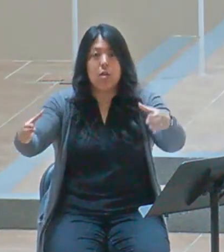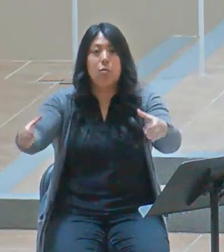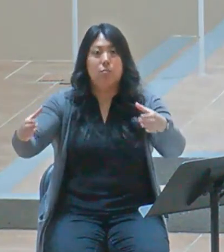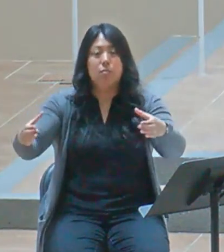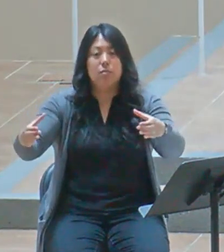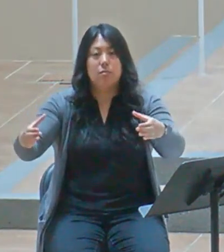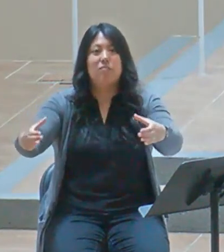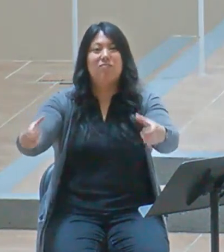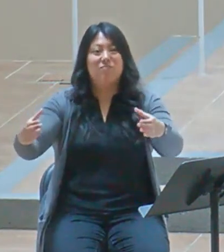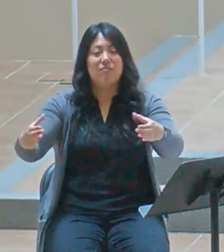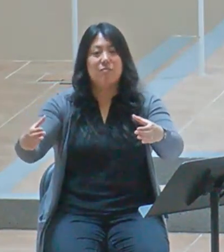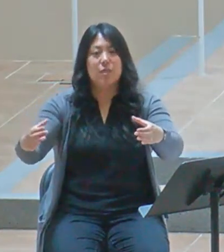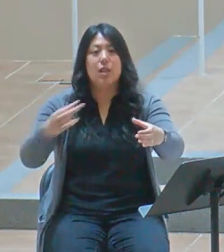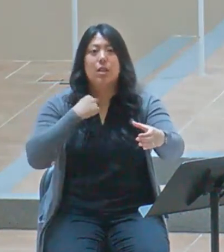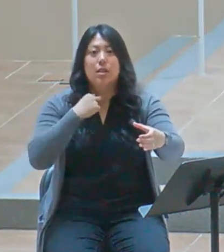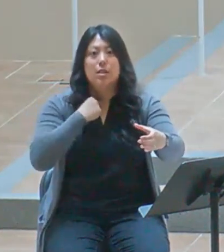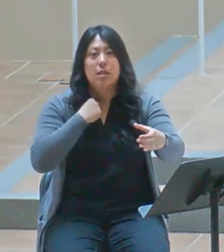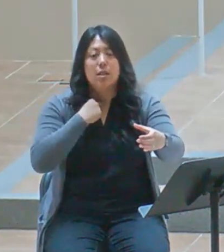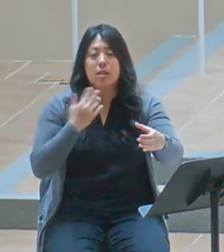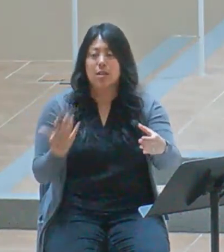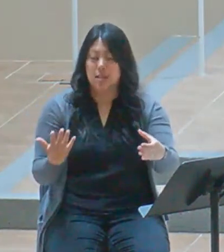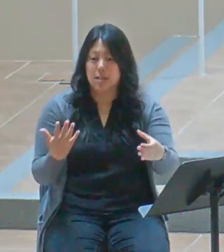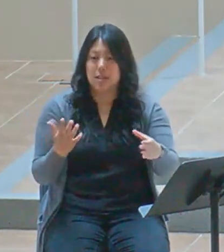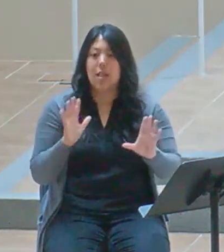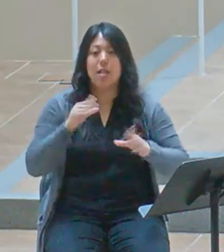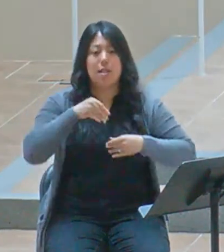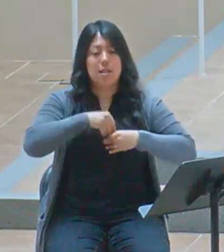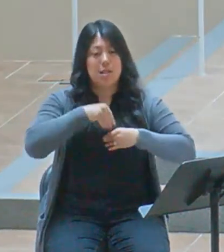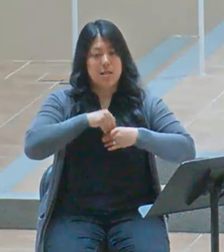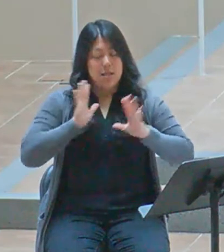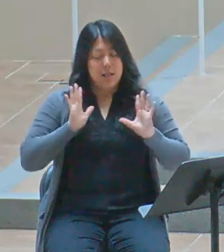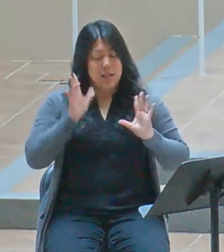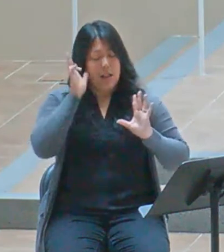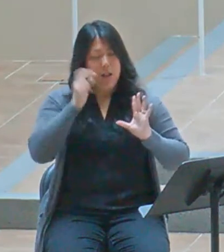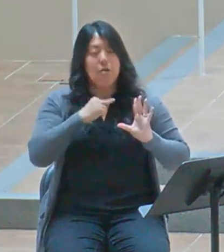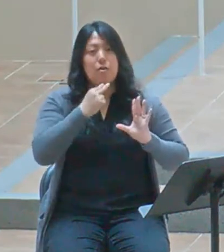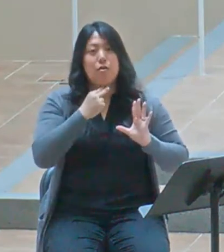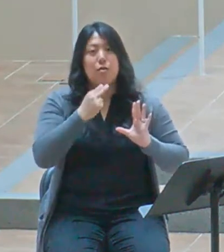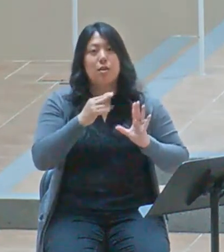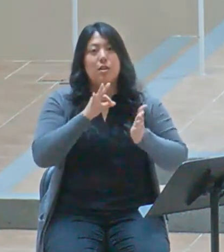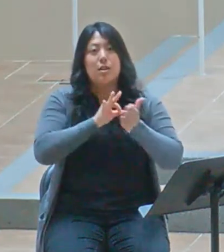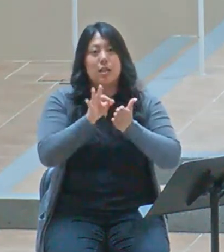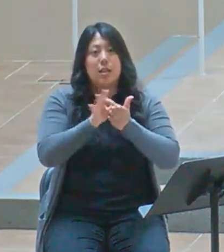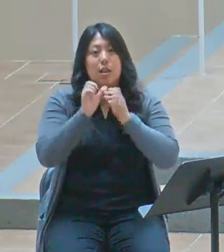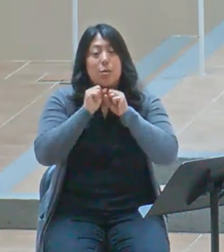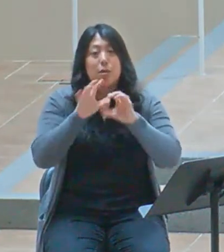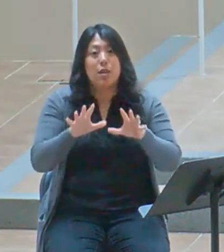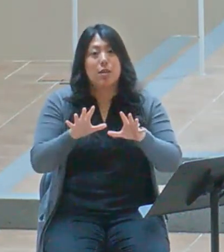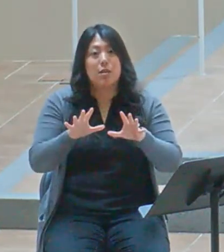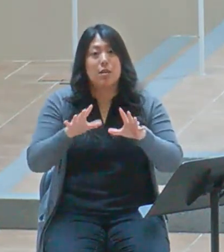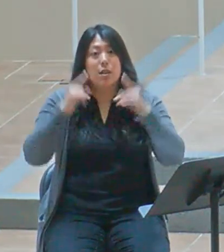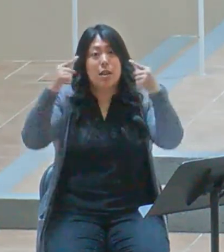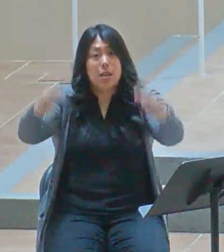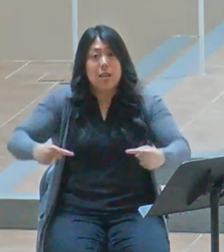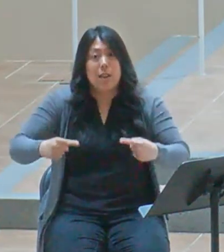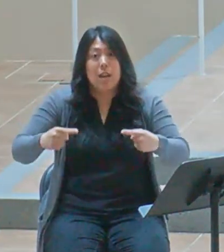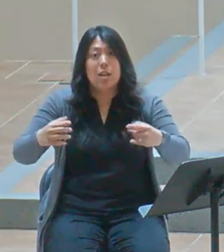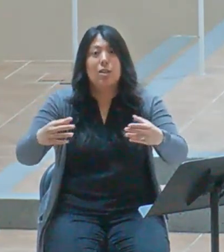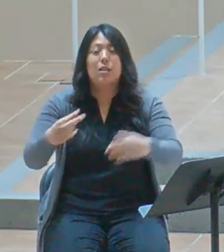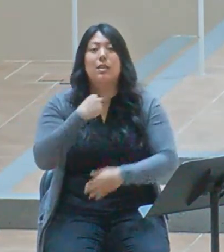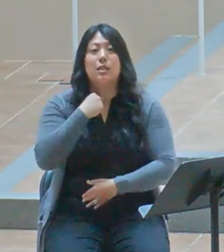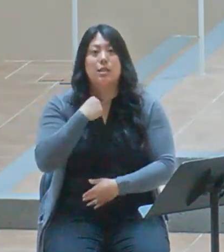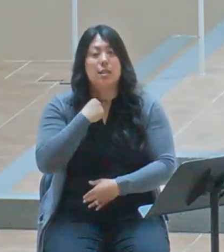Again, that voice. Count your blessings. I can't get the tire off. It's seized